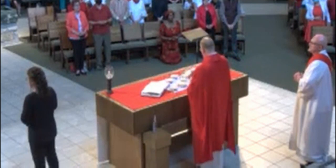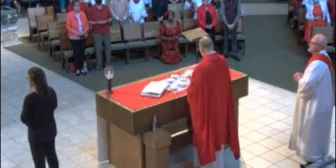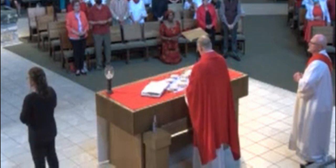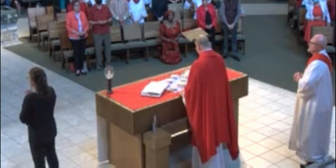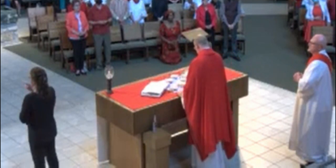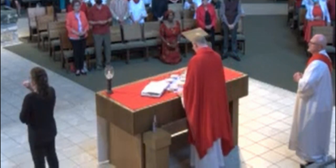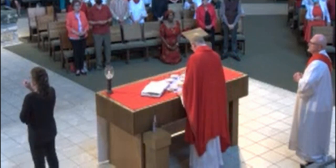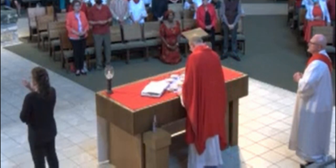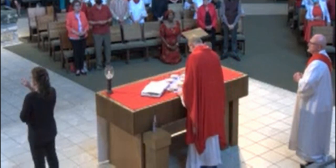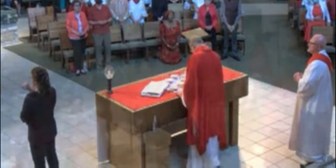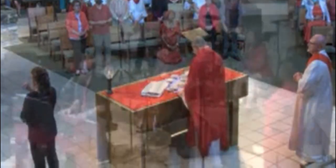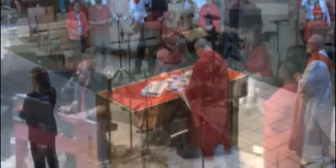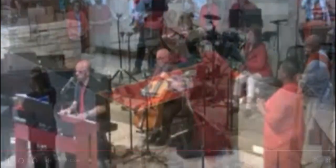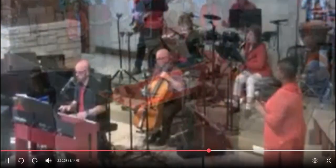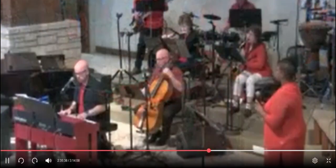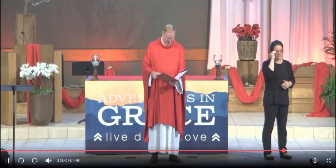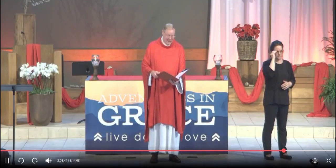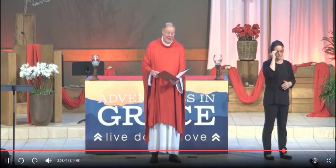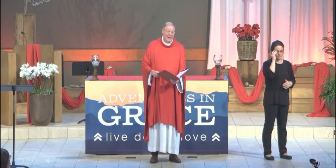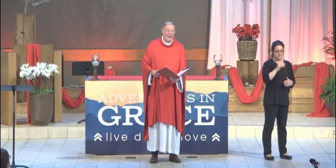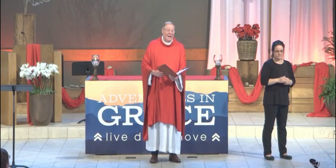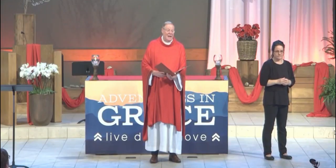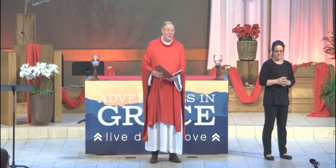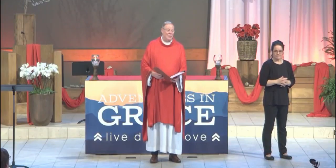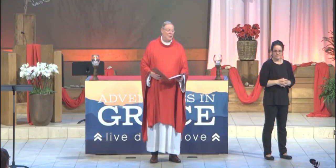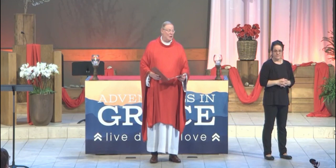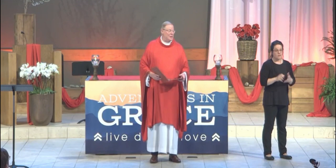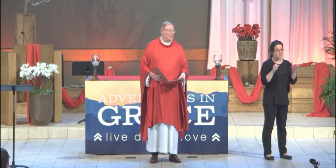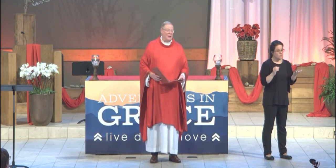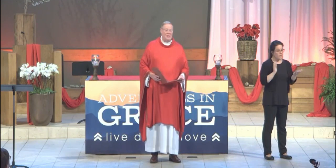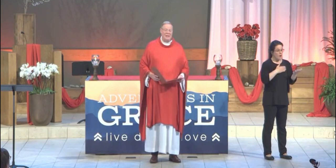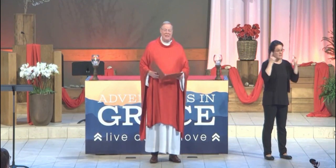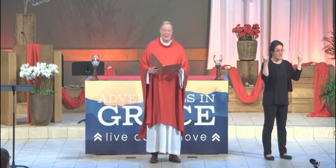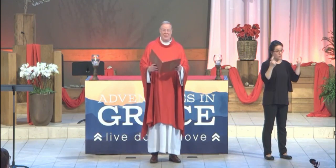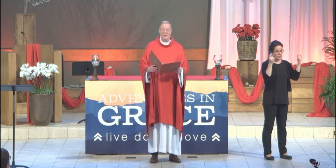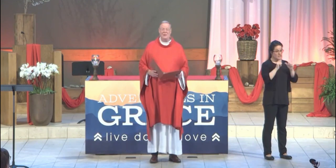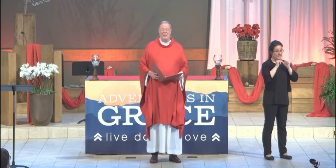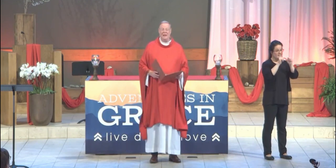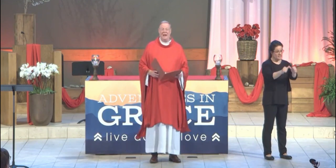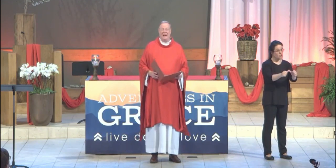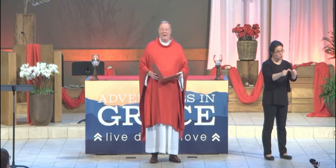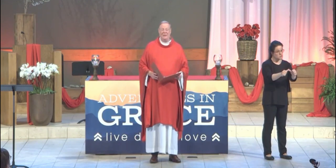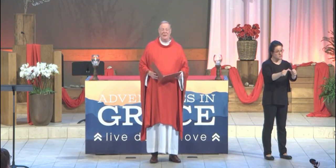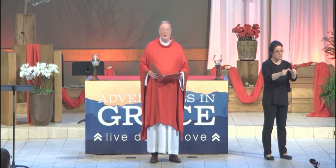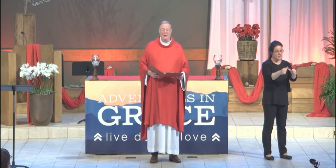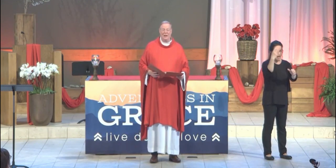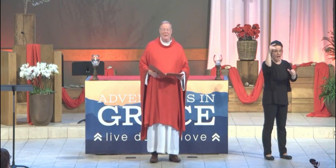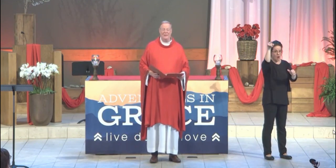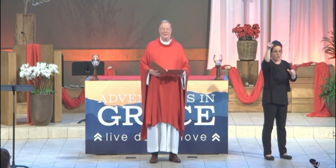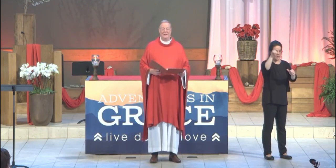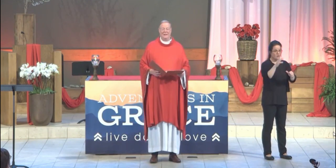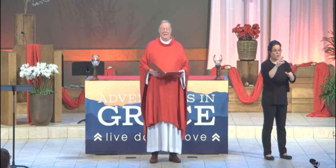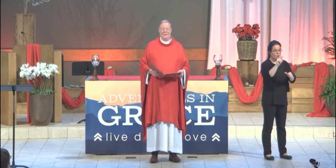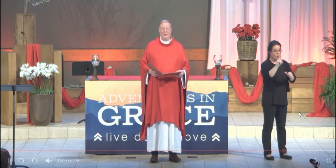the mystery of faith. No bow, no genuflection. There so you folks, go. Our celebration continues out in the courtyard. All right, so this